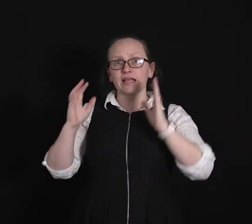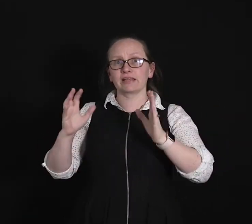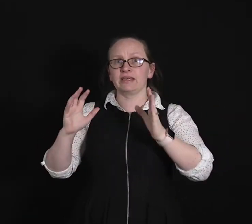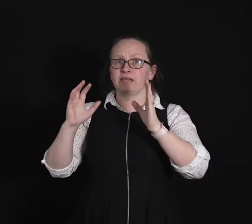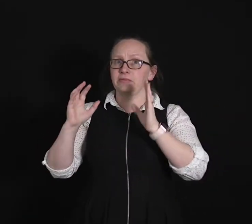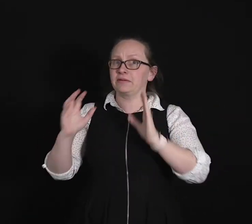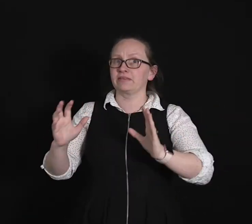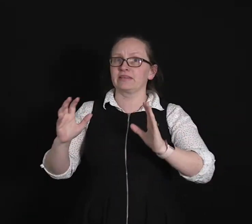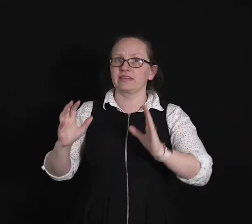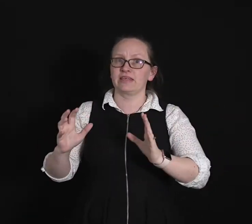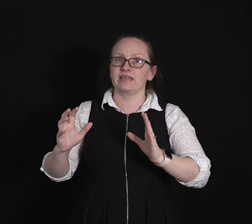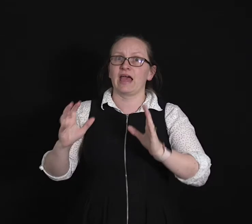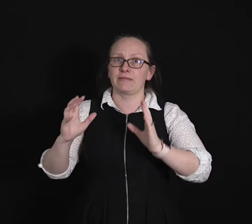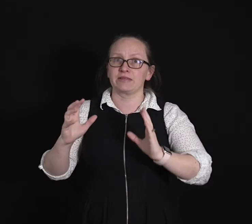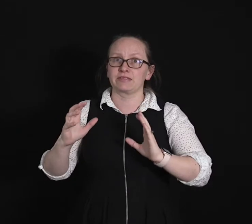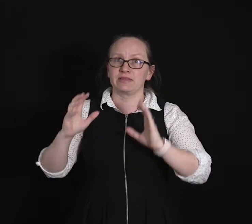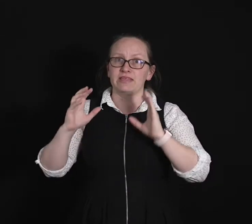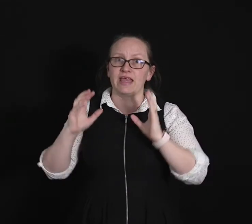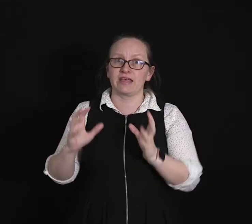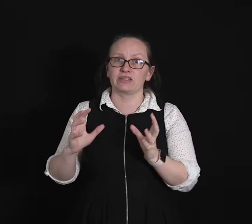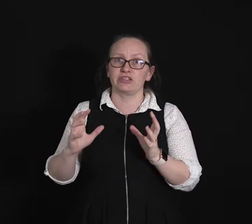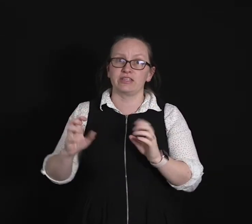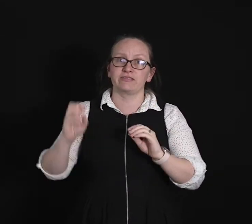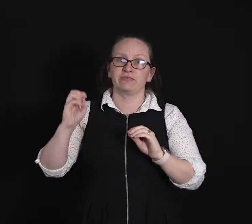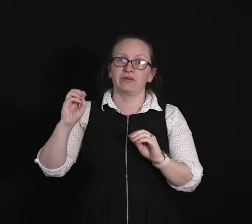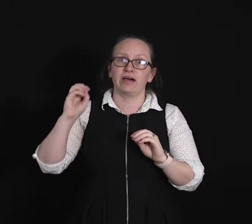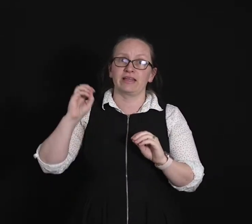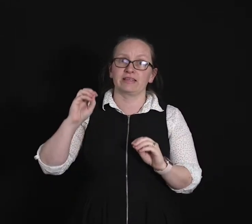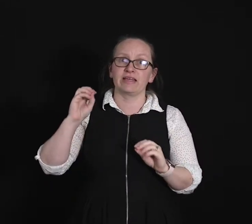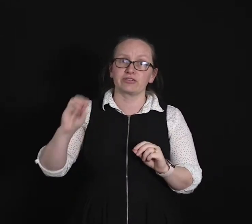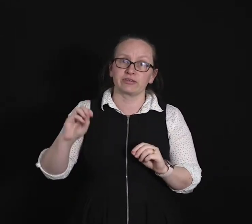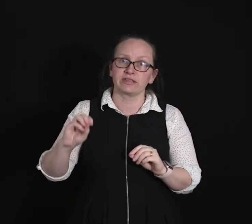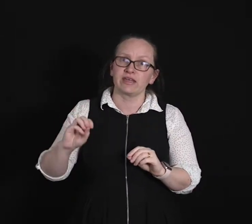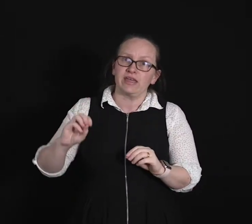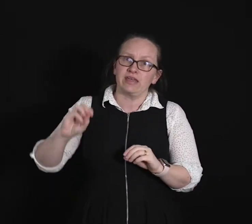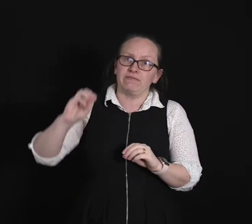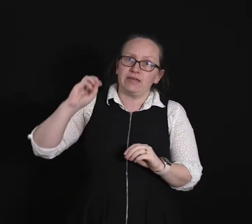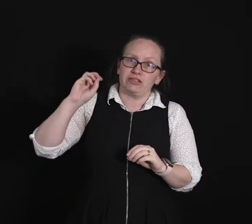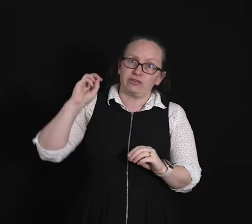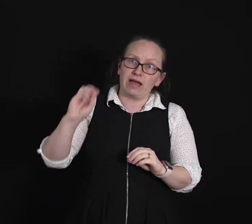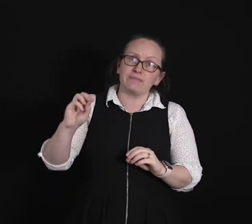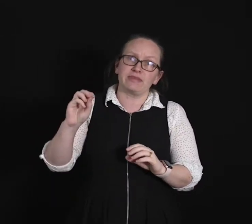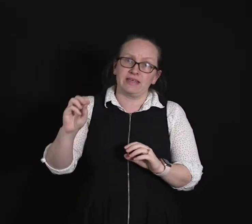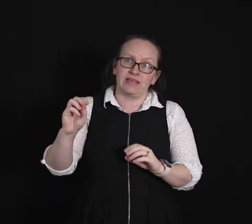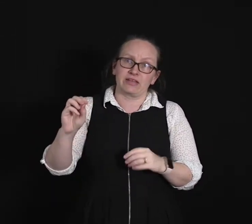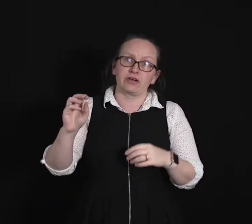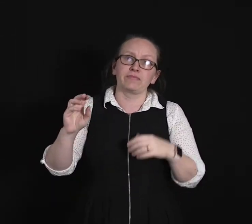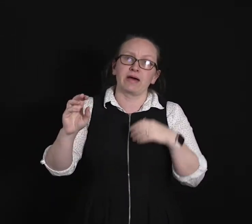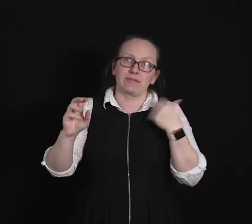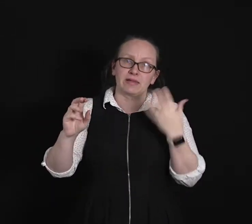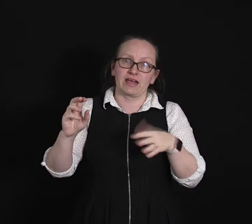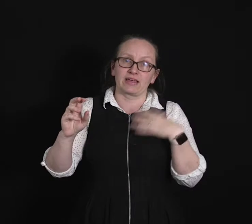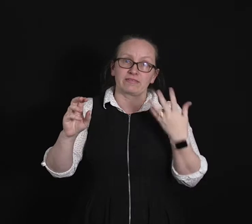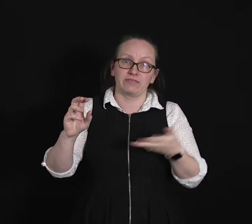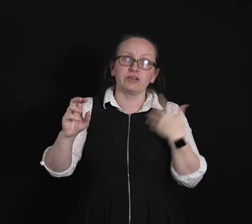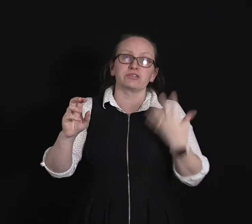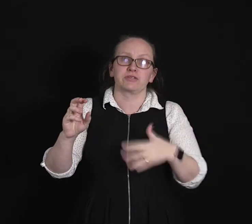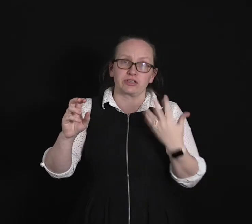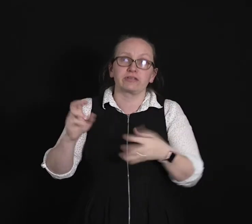exactly equivalent thing happens with the energies for an electron. If we trap the electron by applying a force which